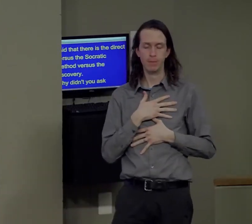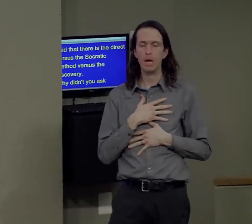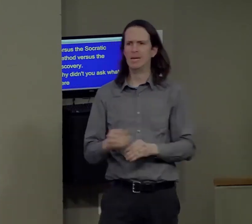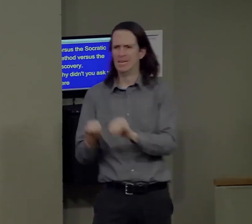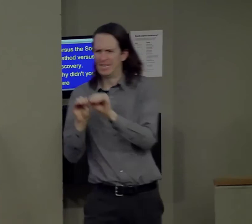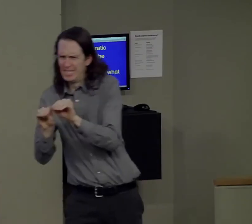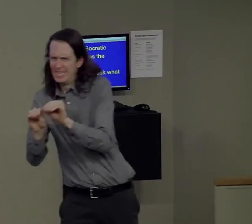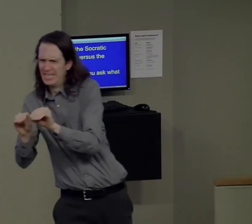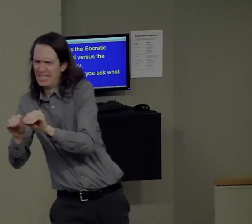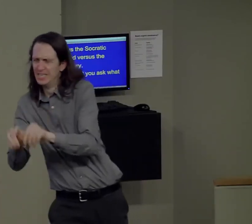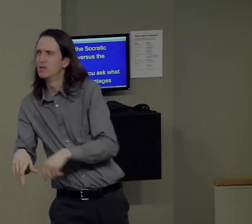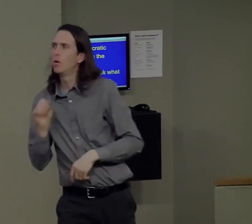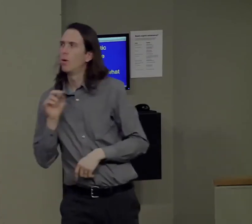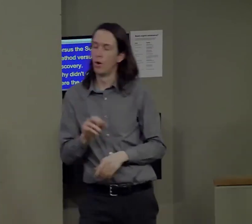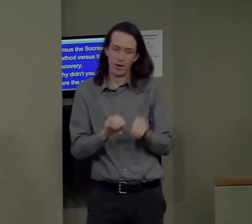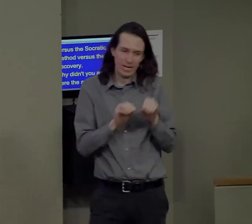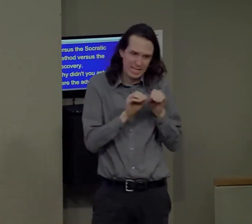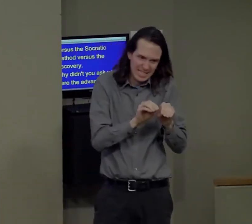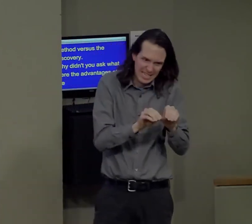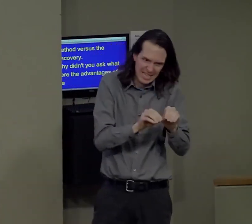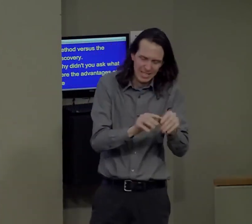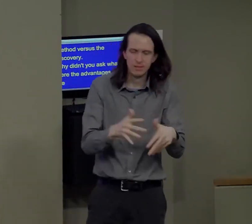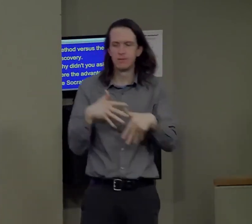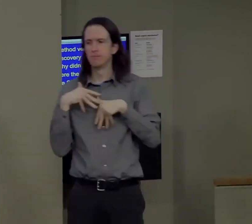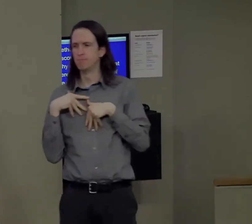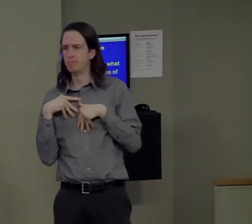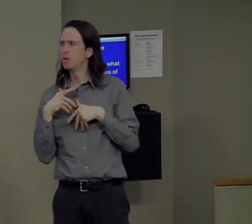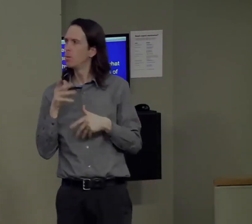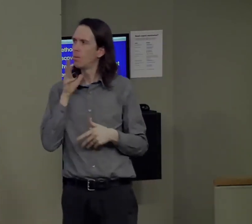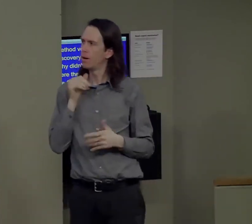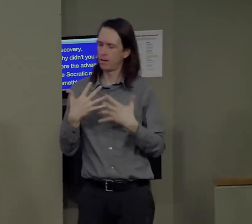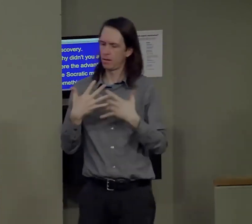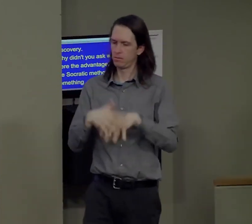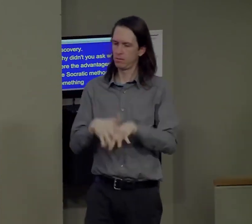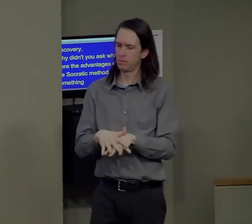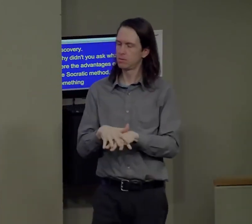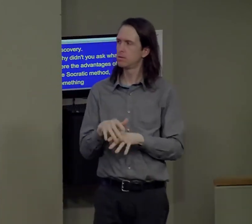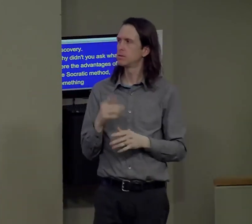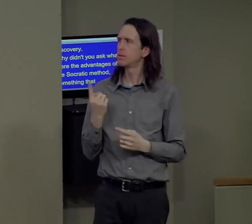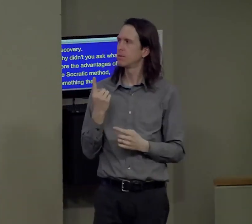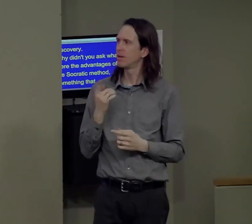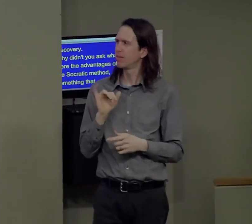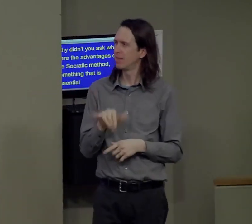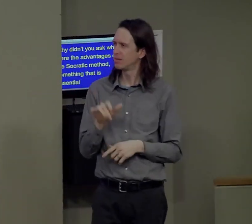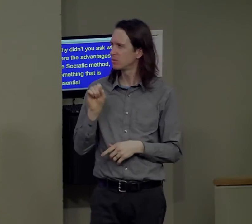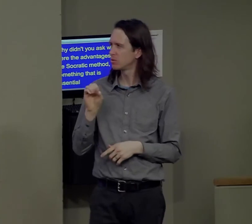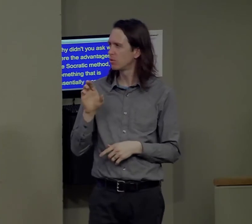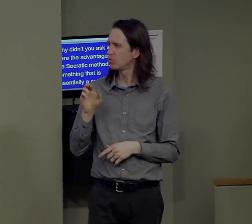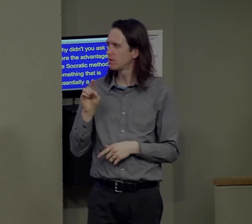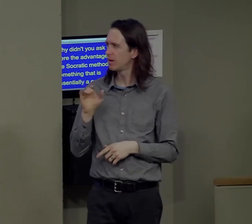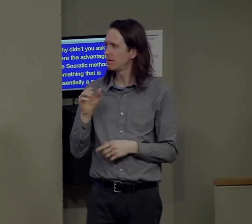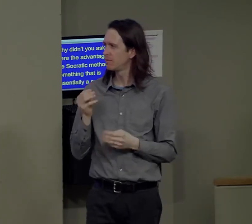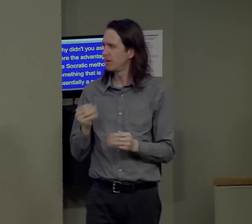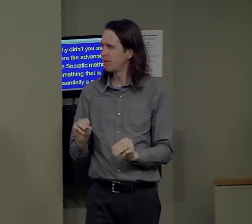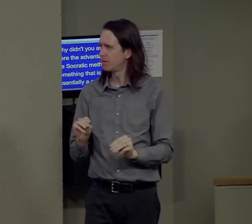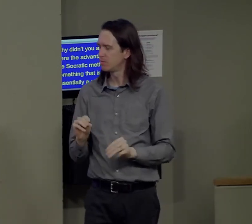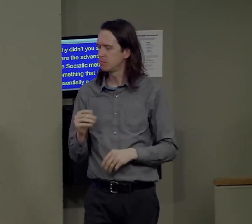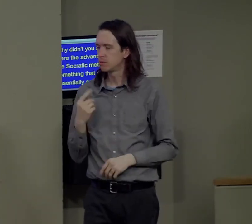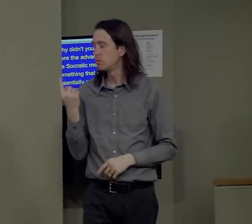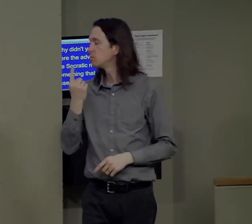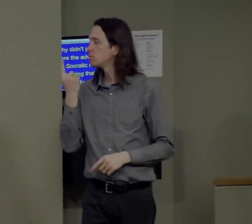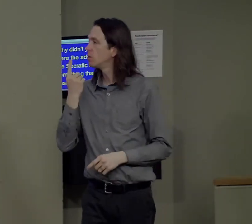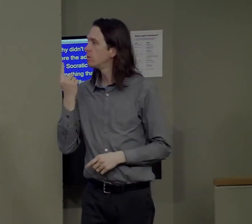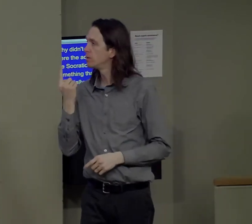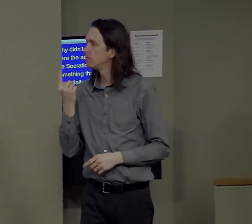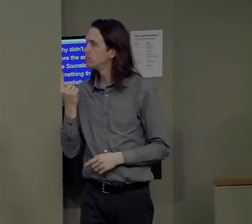of the two? So not doing nothing and then giving instruction or vice versa. Why not look